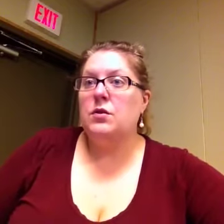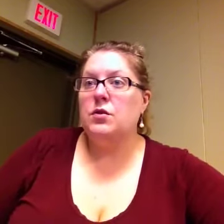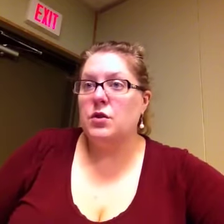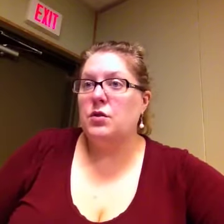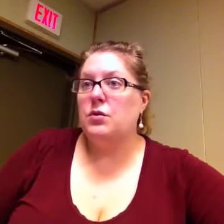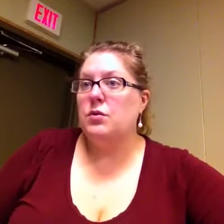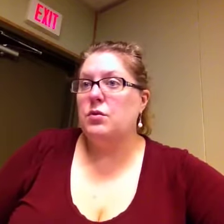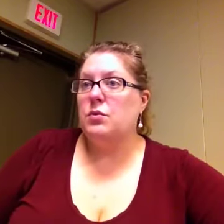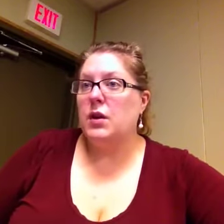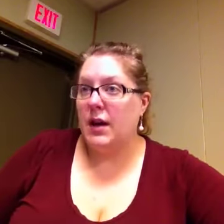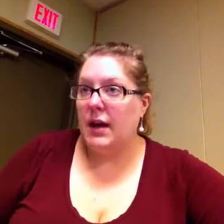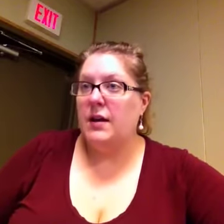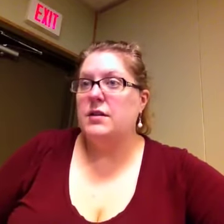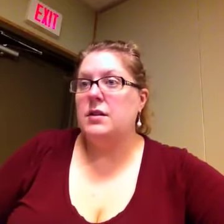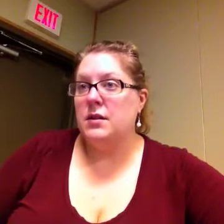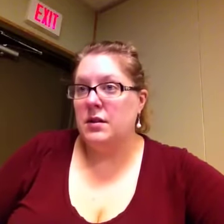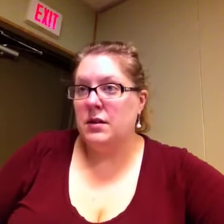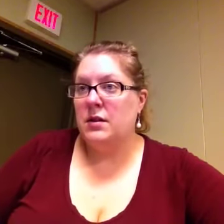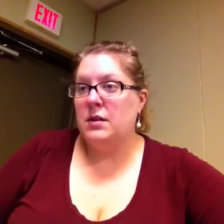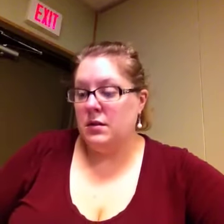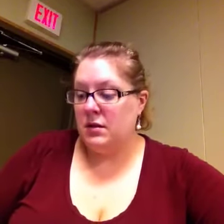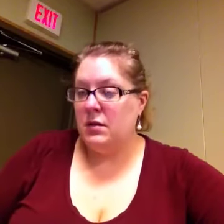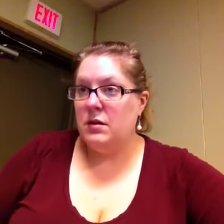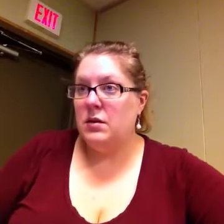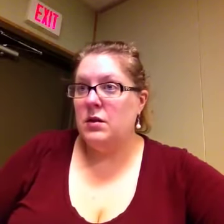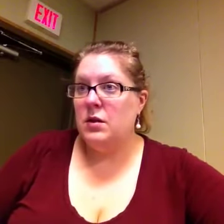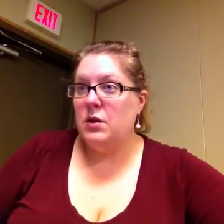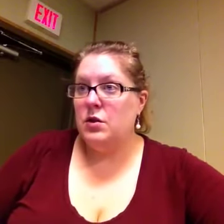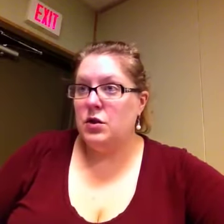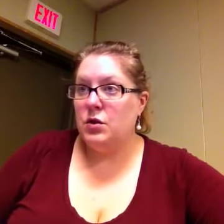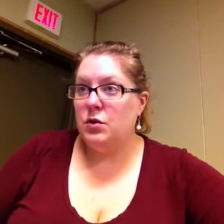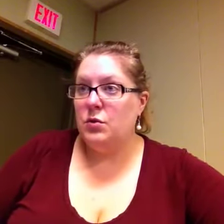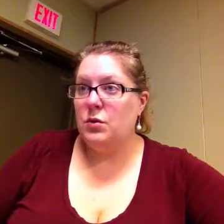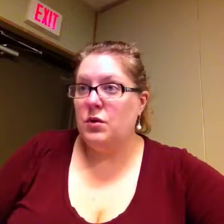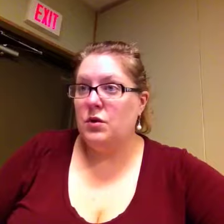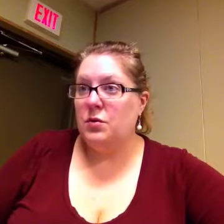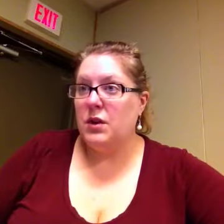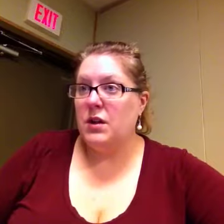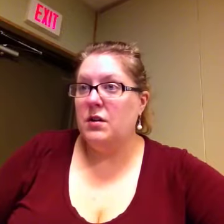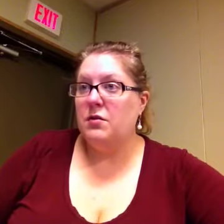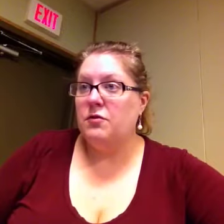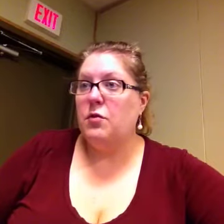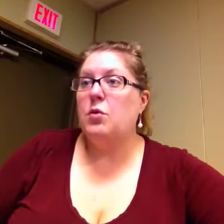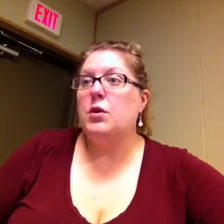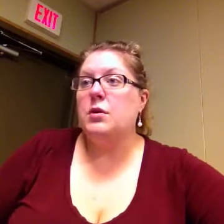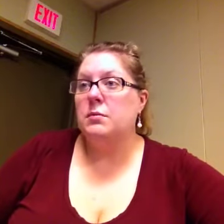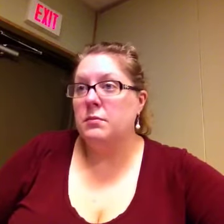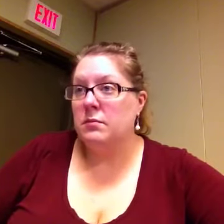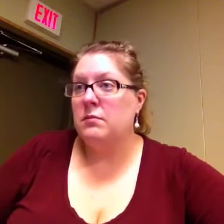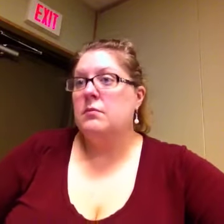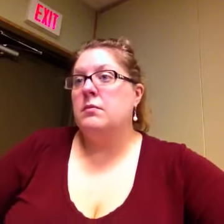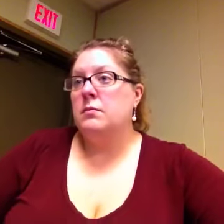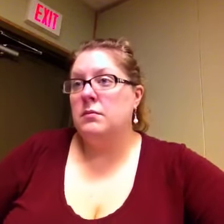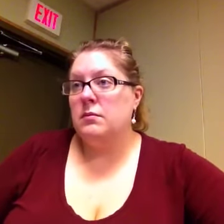2 and 2, 3, 4.